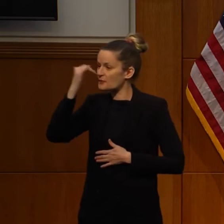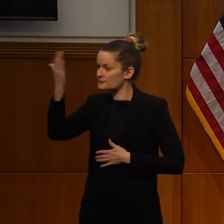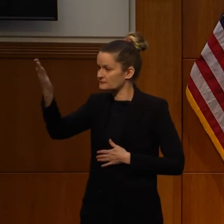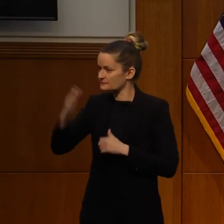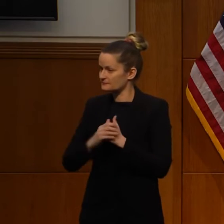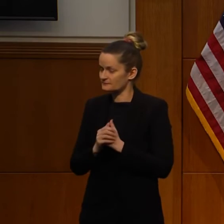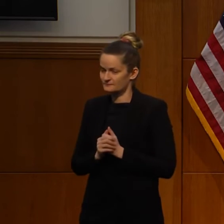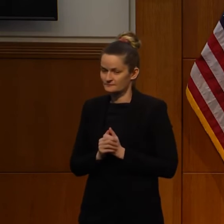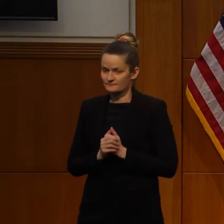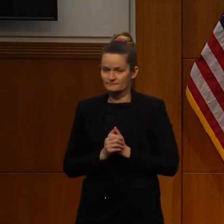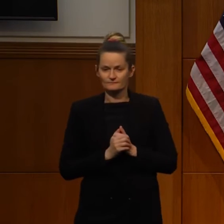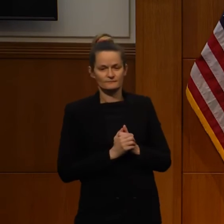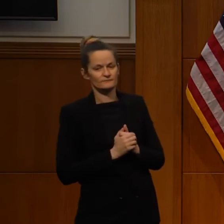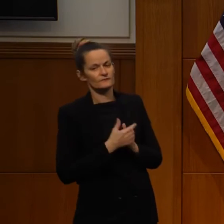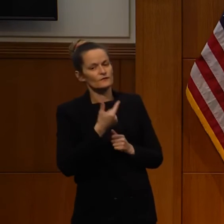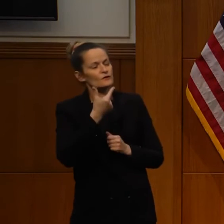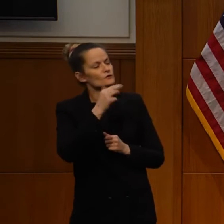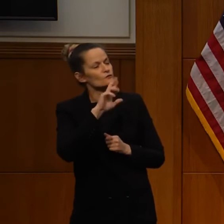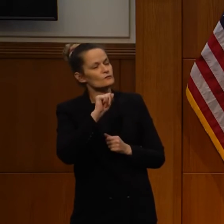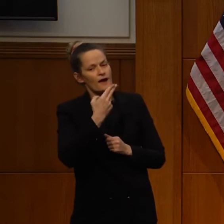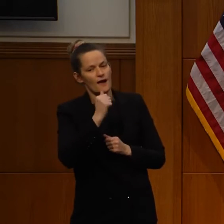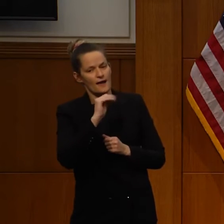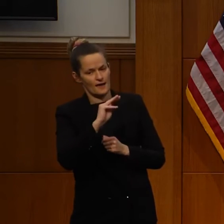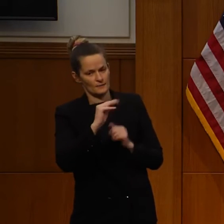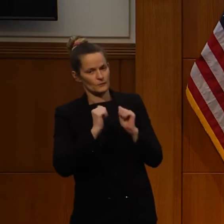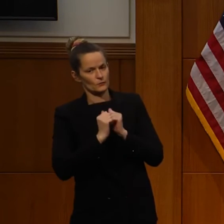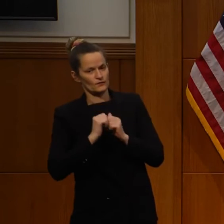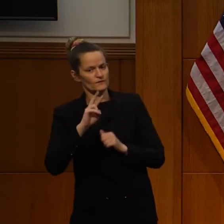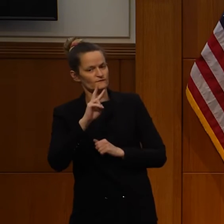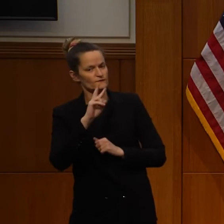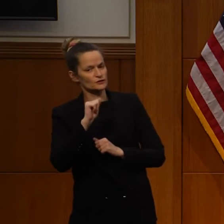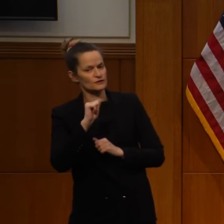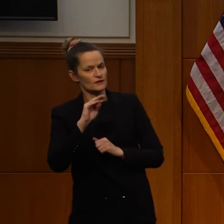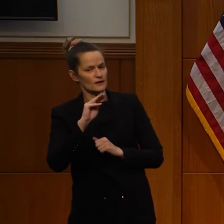Graham Muma with Virginia Mercury. If you could *6 to ask your question.